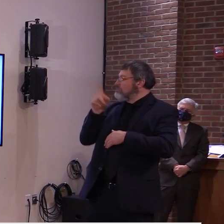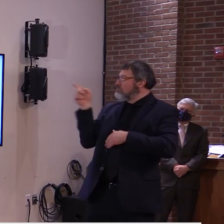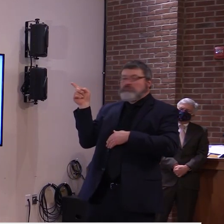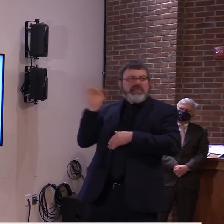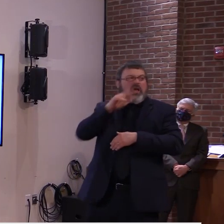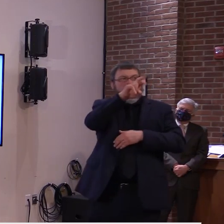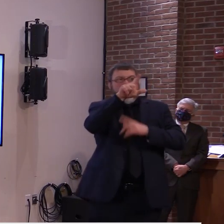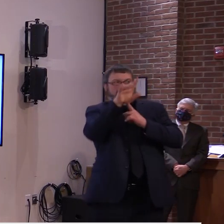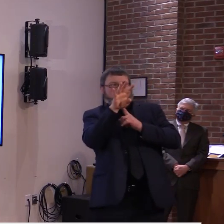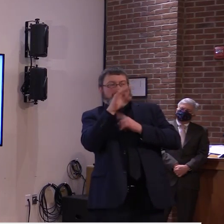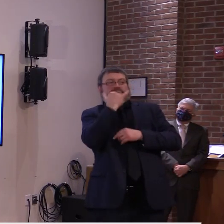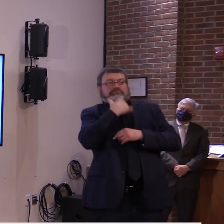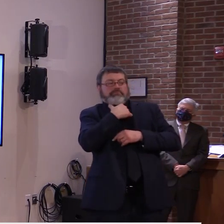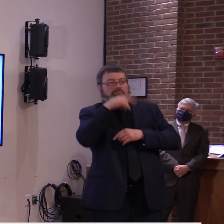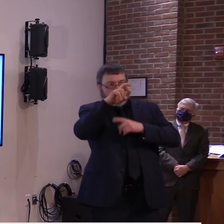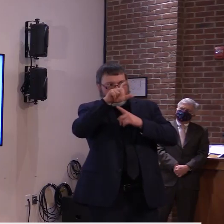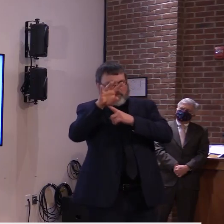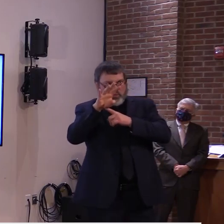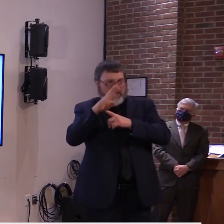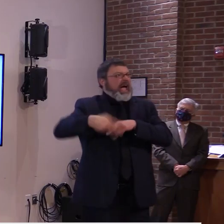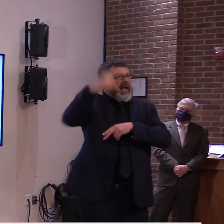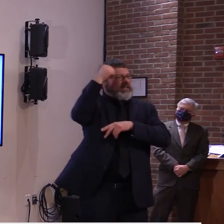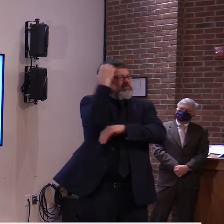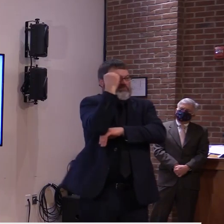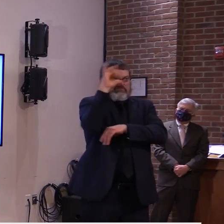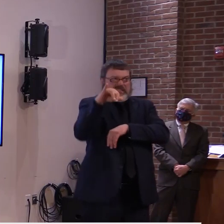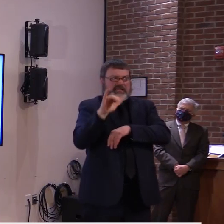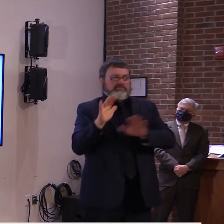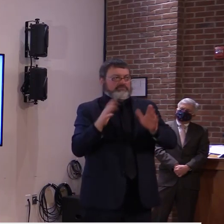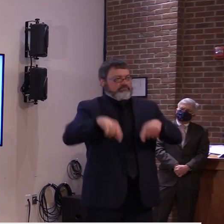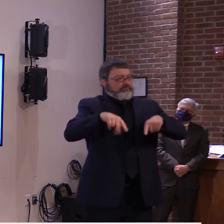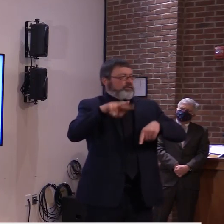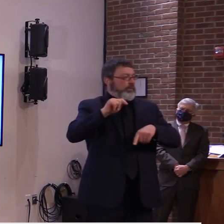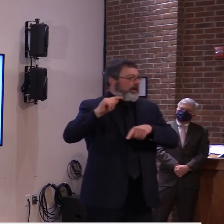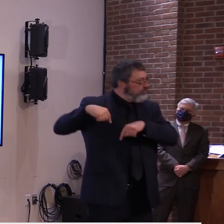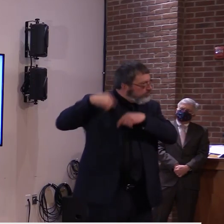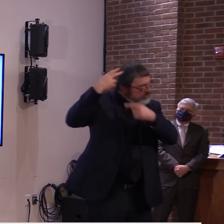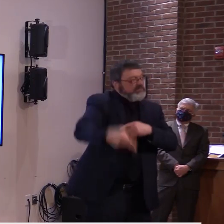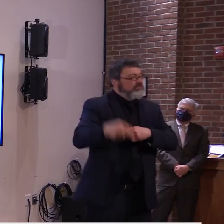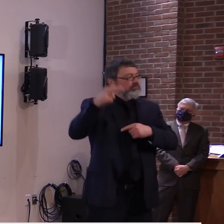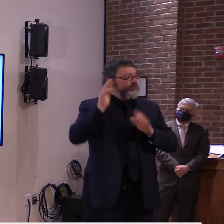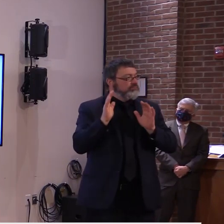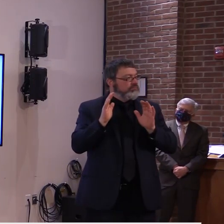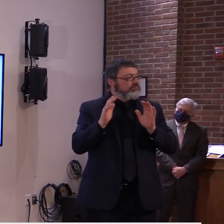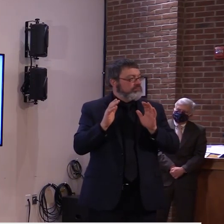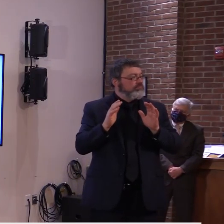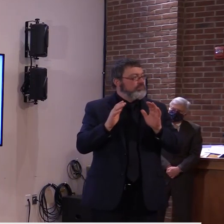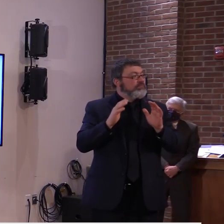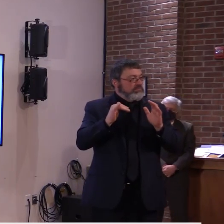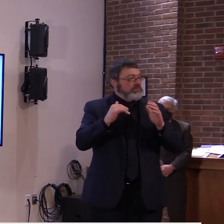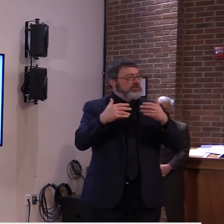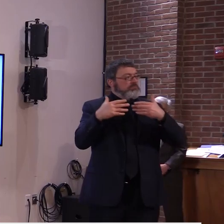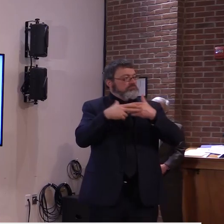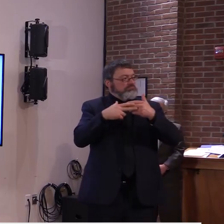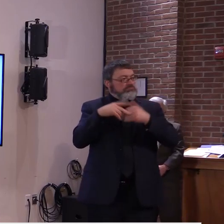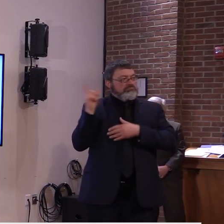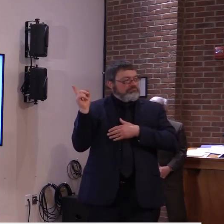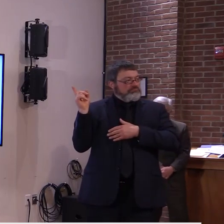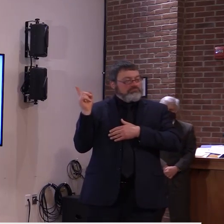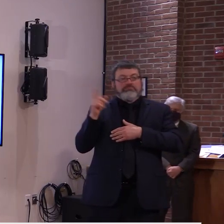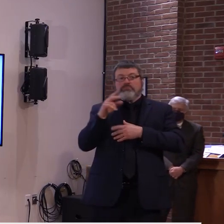Today we are reporting 73 cases. These include 6 more cases from a delay in reporting